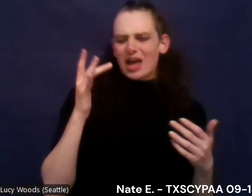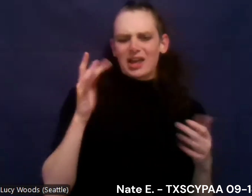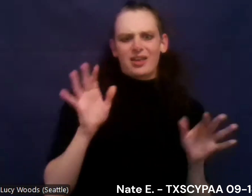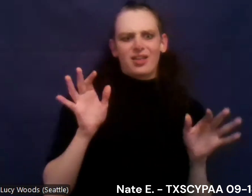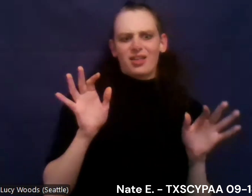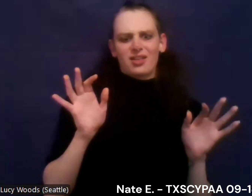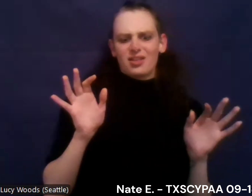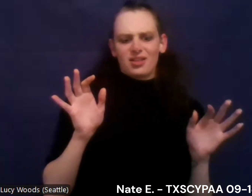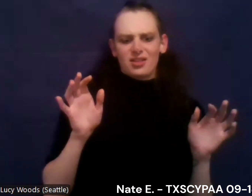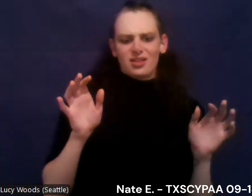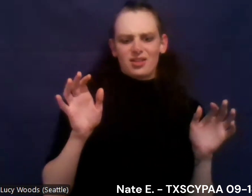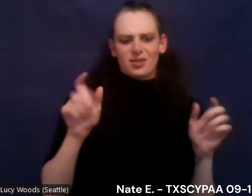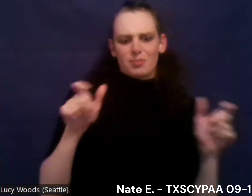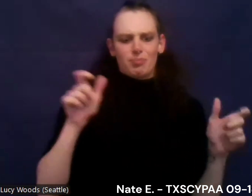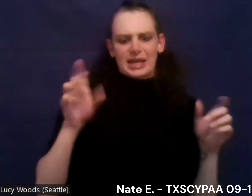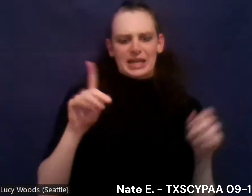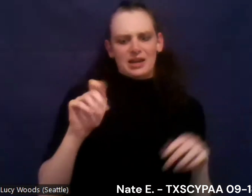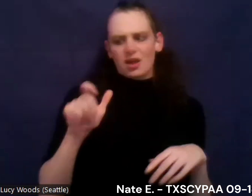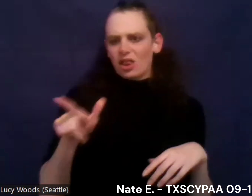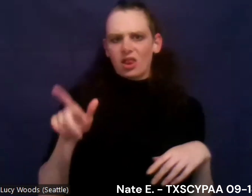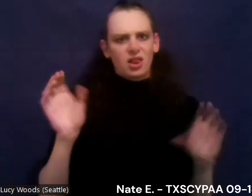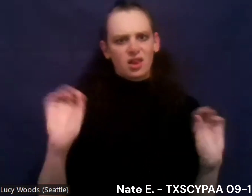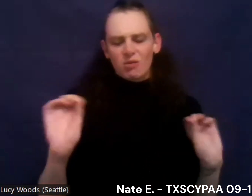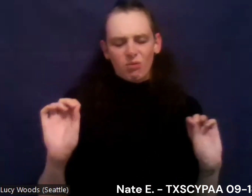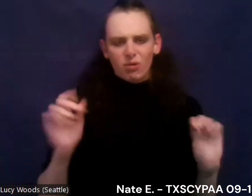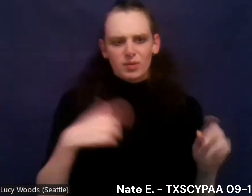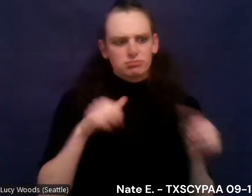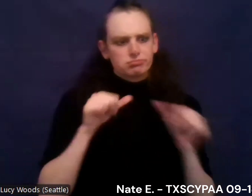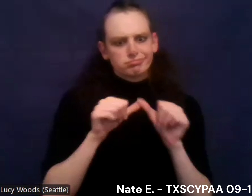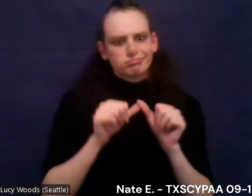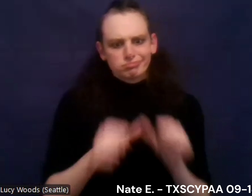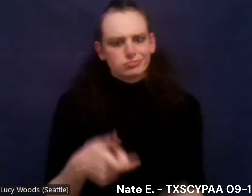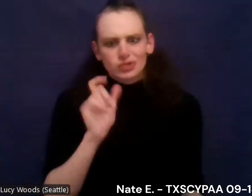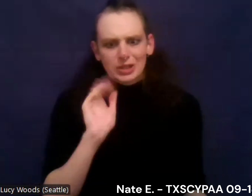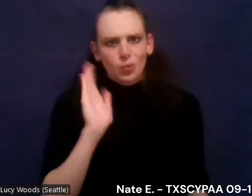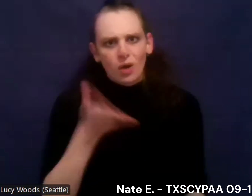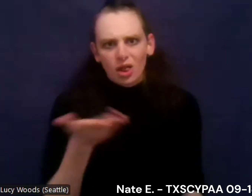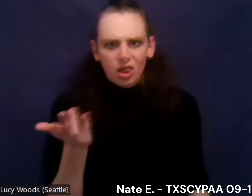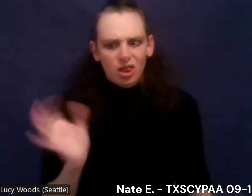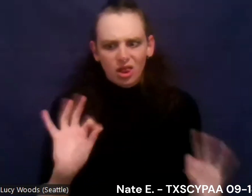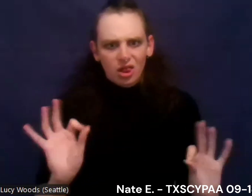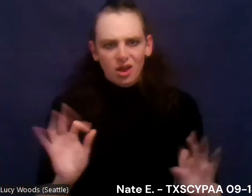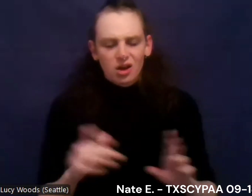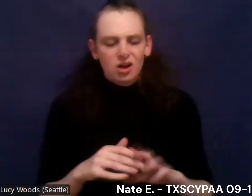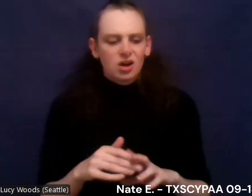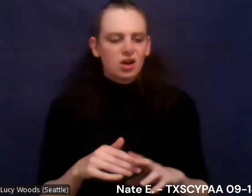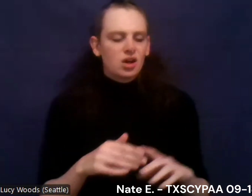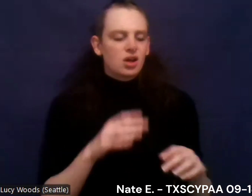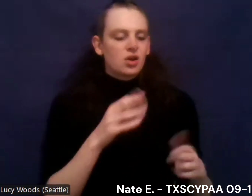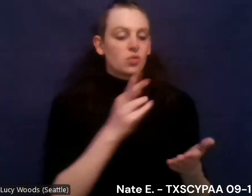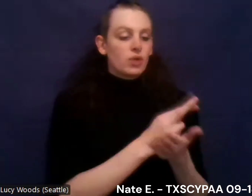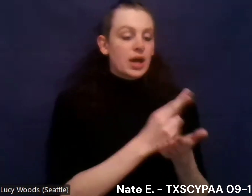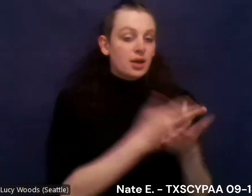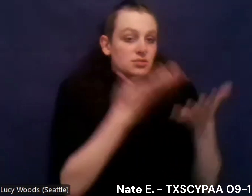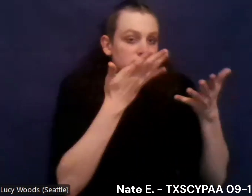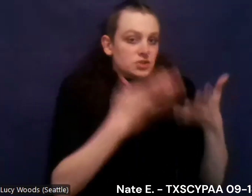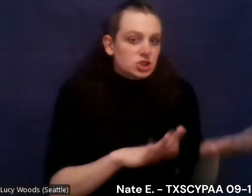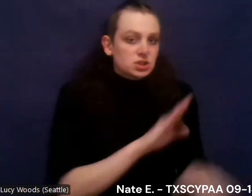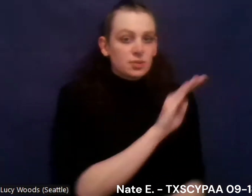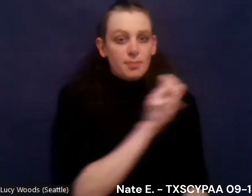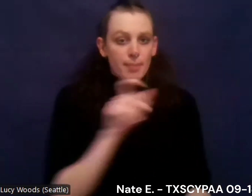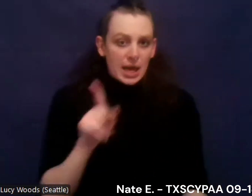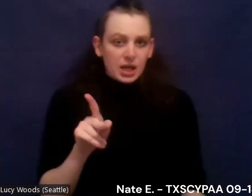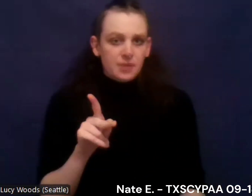like, it wasn't really a consideration. And when I got back from my first rehab, there was this